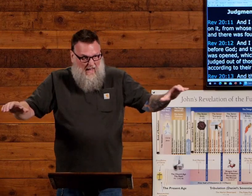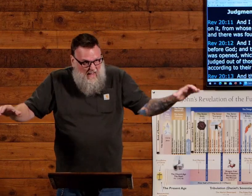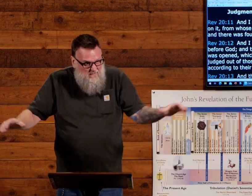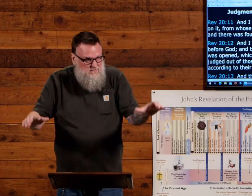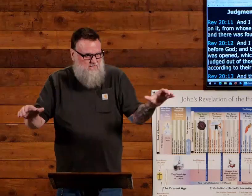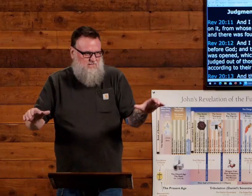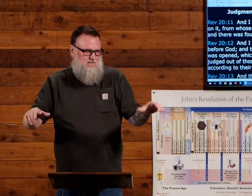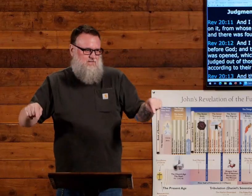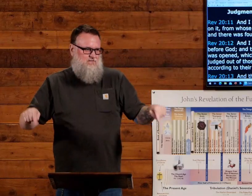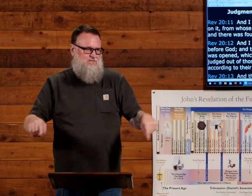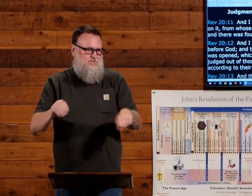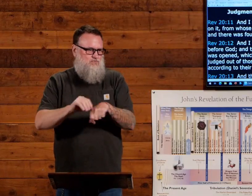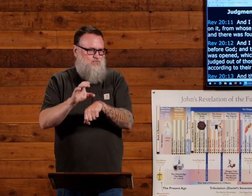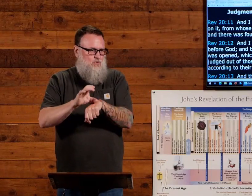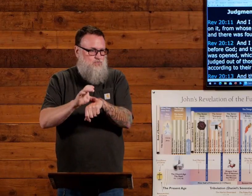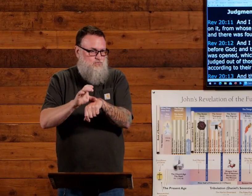Point is, we need to be